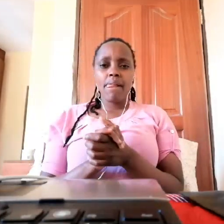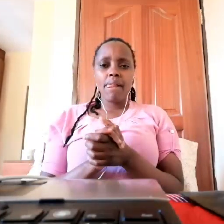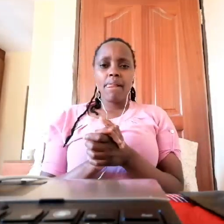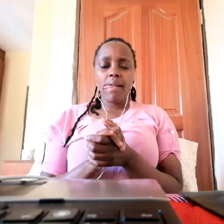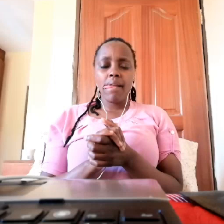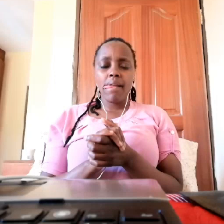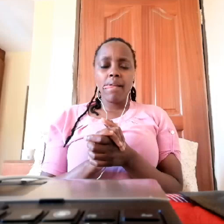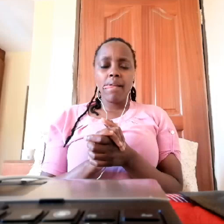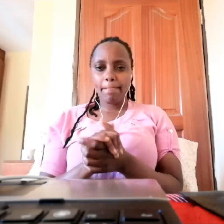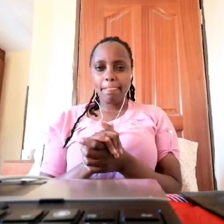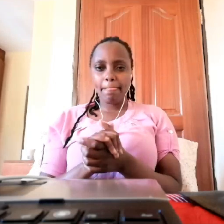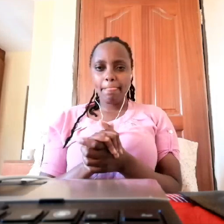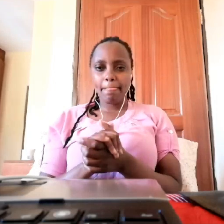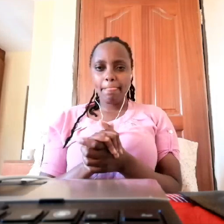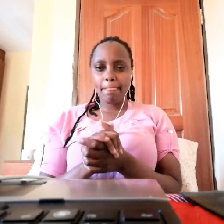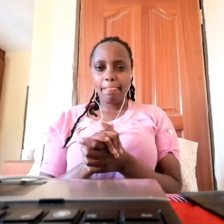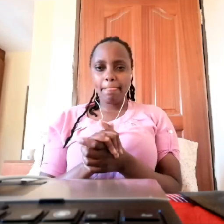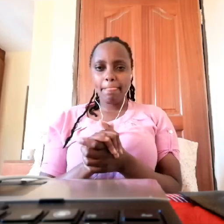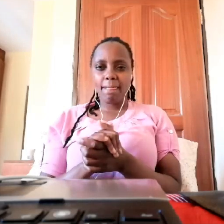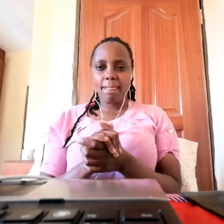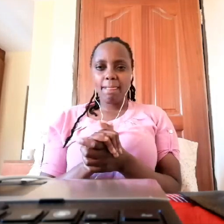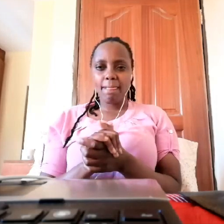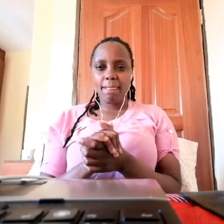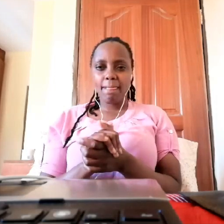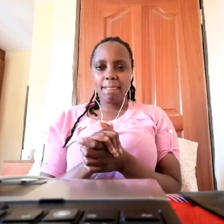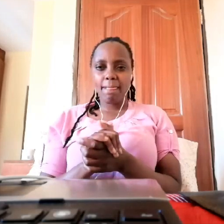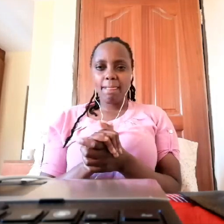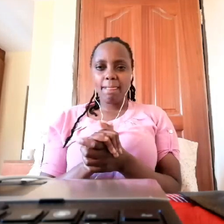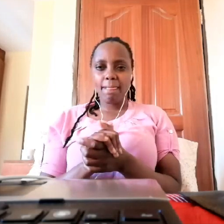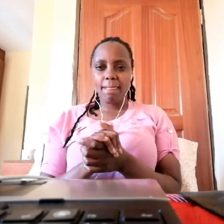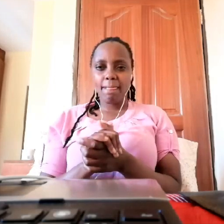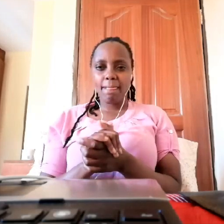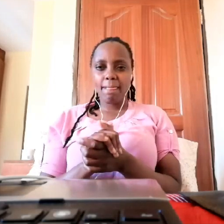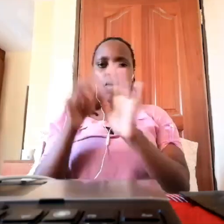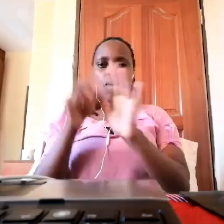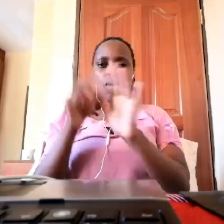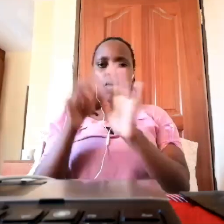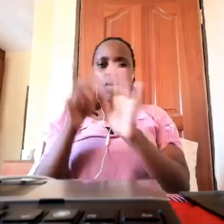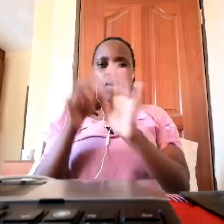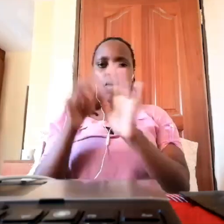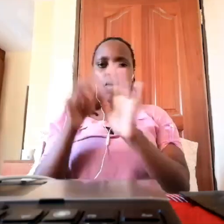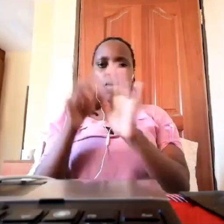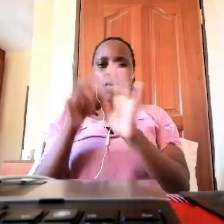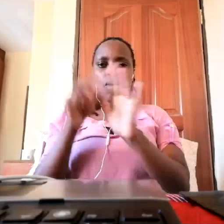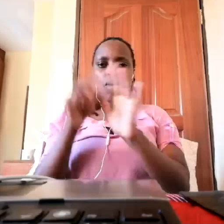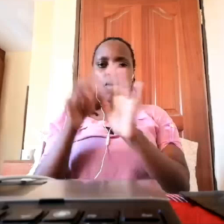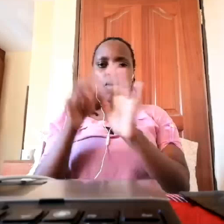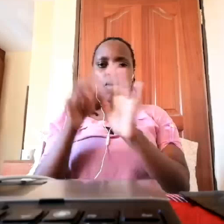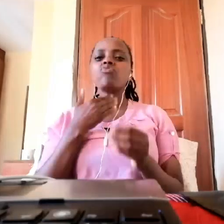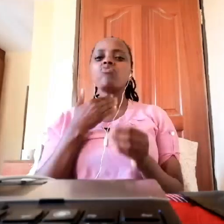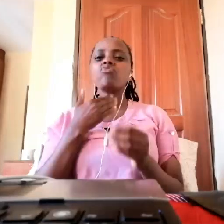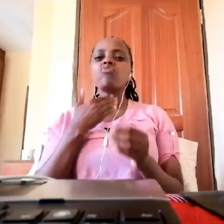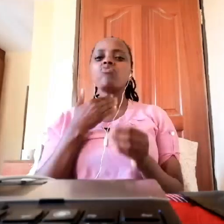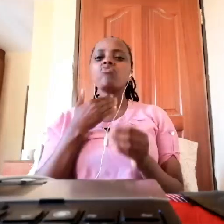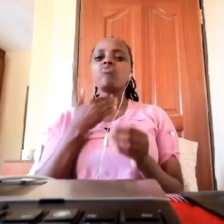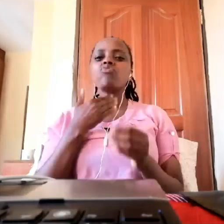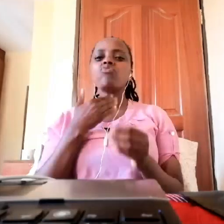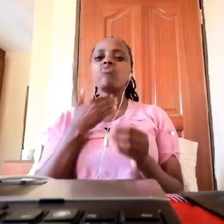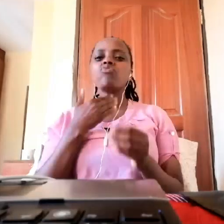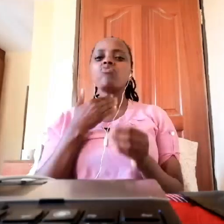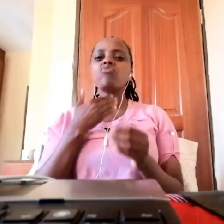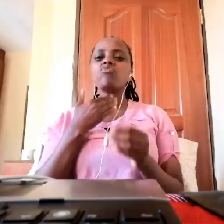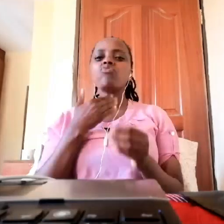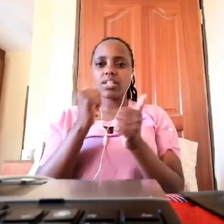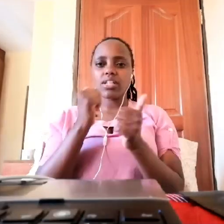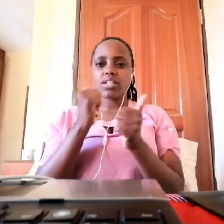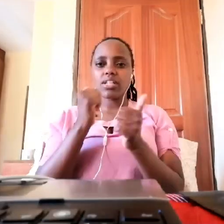okay. Funding was another challenge and low participation at the pre-session. I really wanted to share some helpful tips that